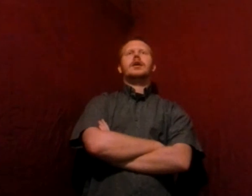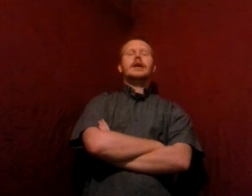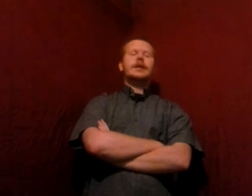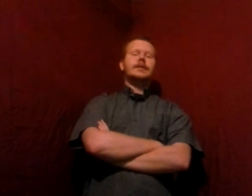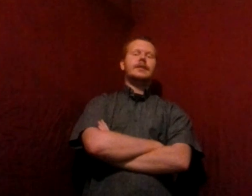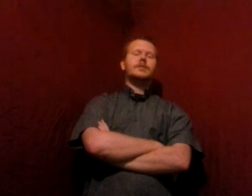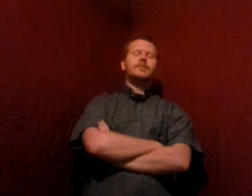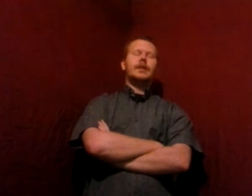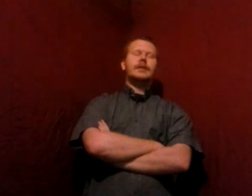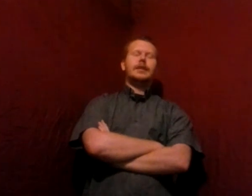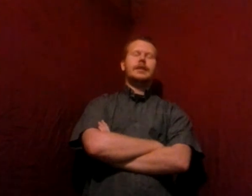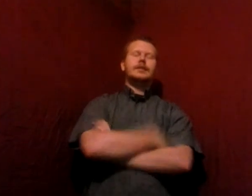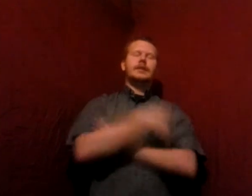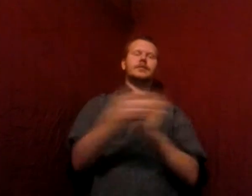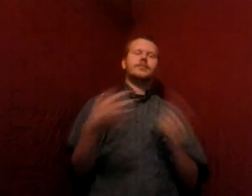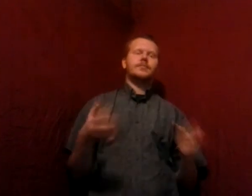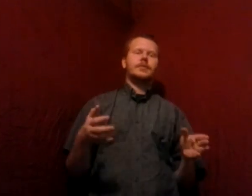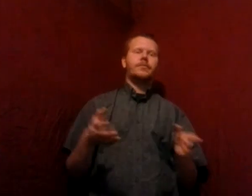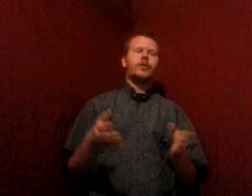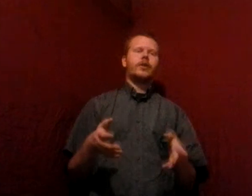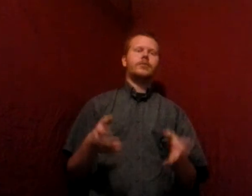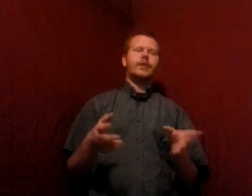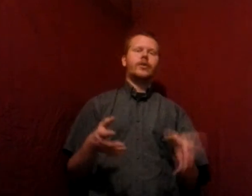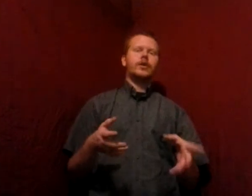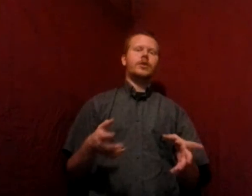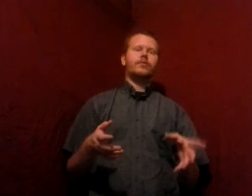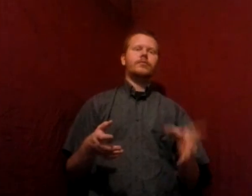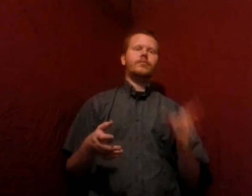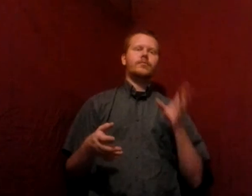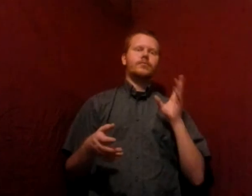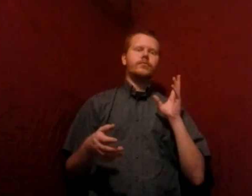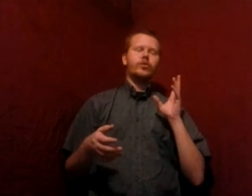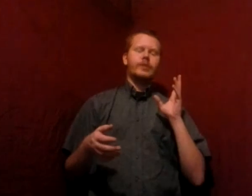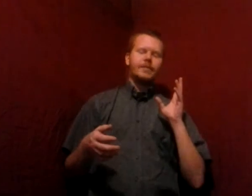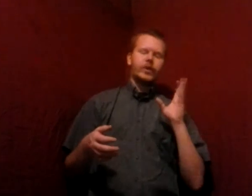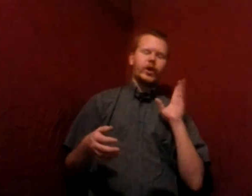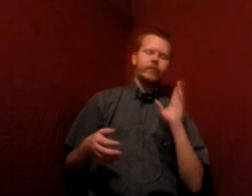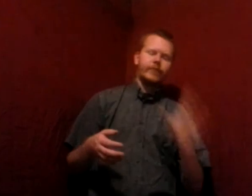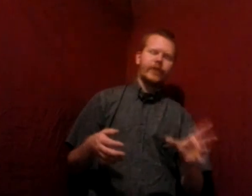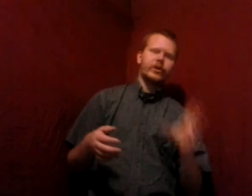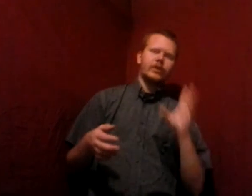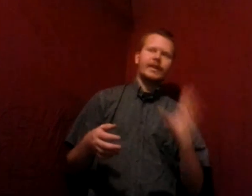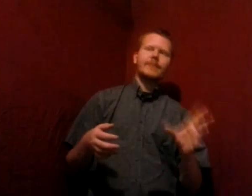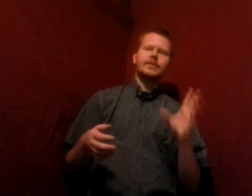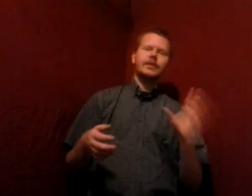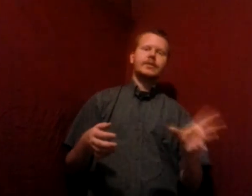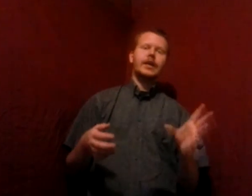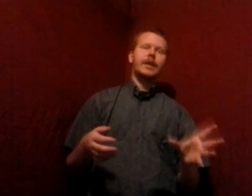uh he says he says keep your eye on pirate cove you'll be keeping your eye on pirate cove 90 of the time